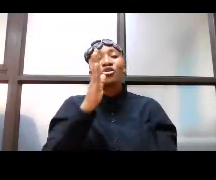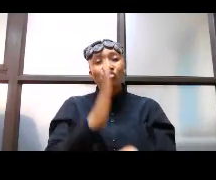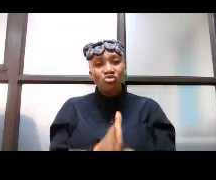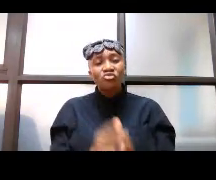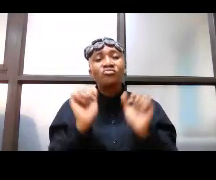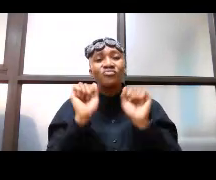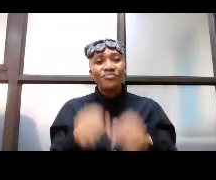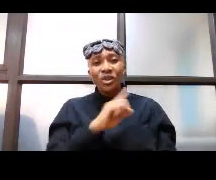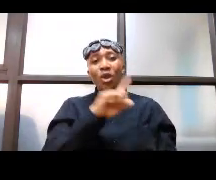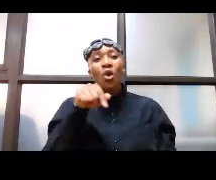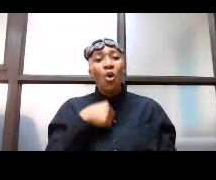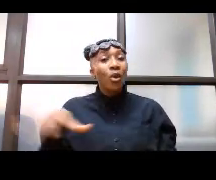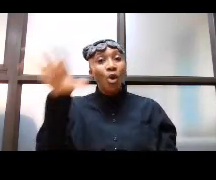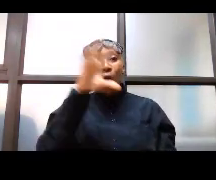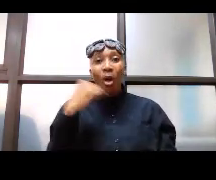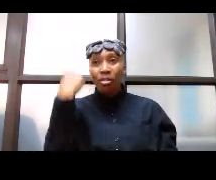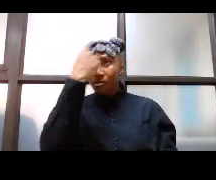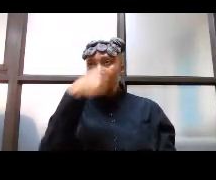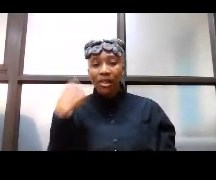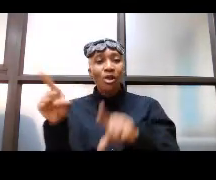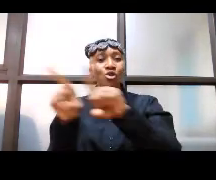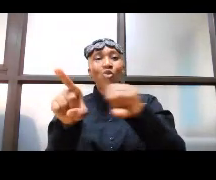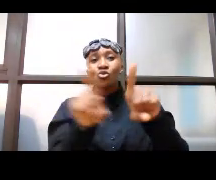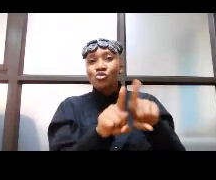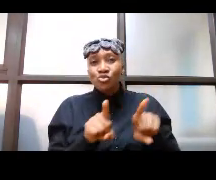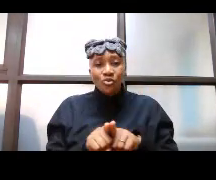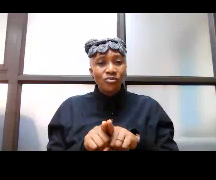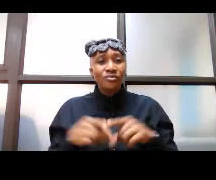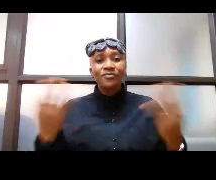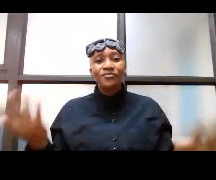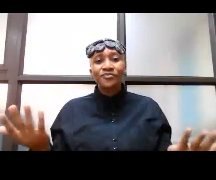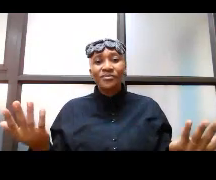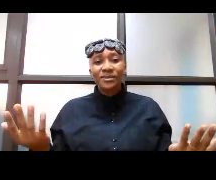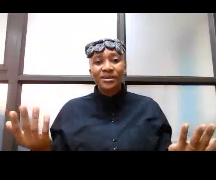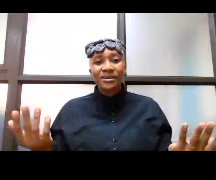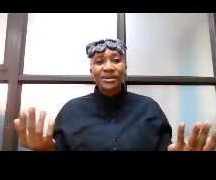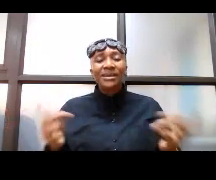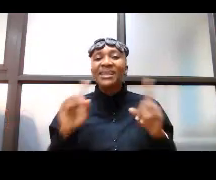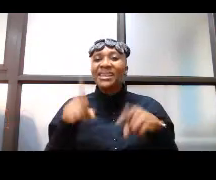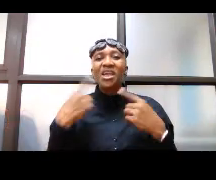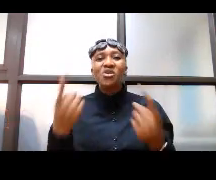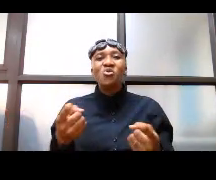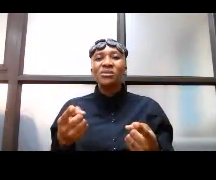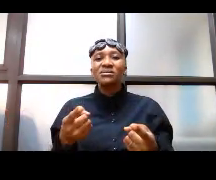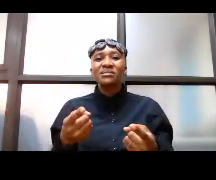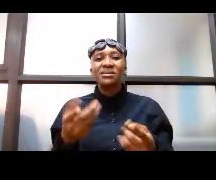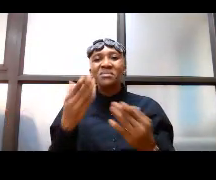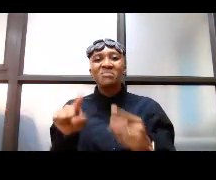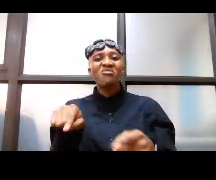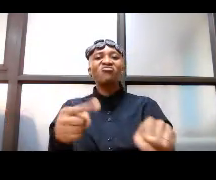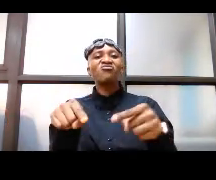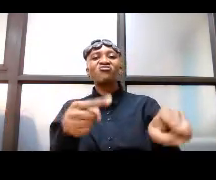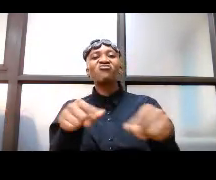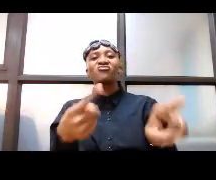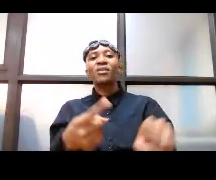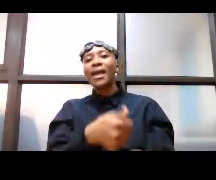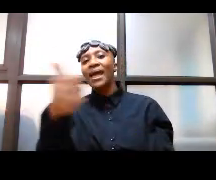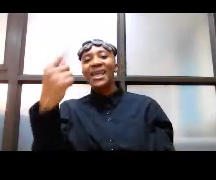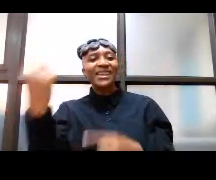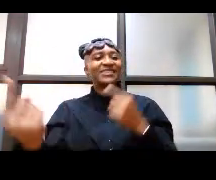all looked alike and there was nobody who could tease, although we did tease each other about certain things,